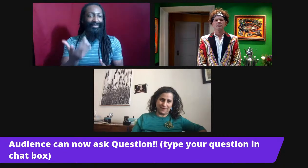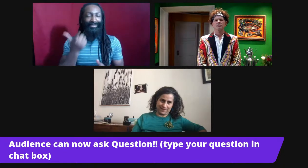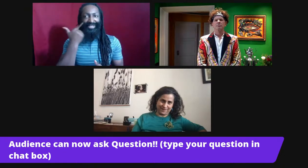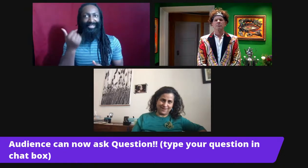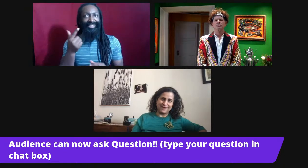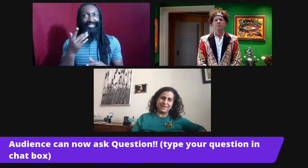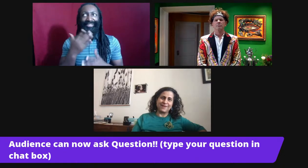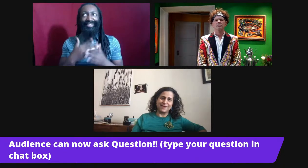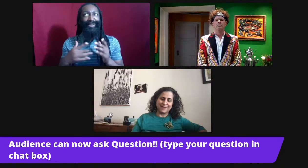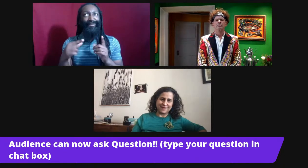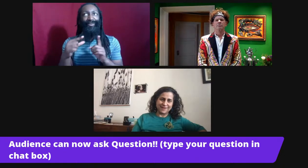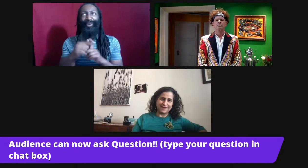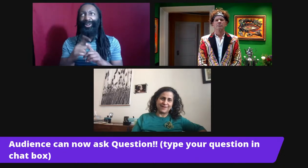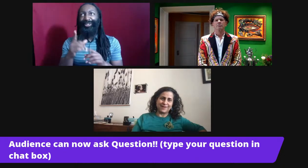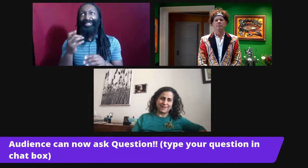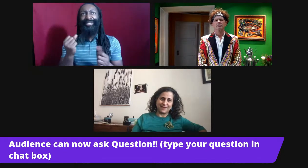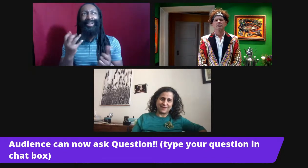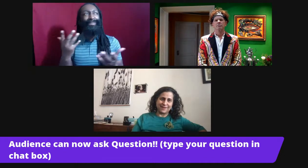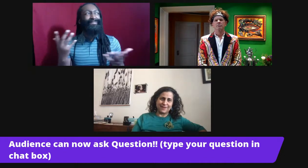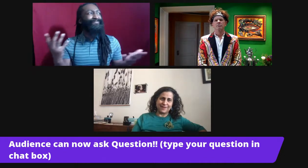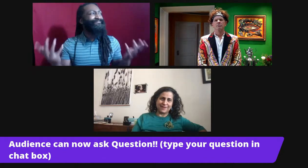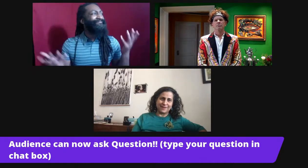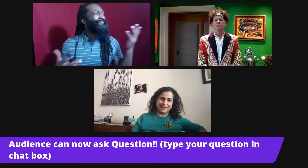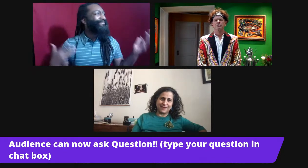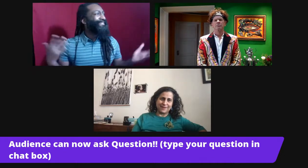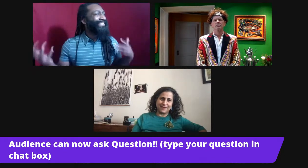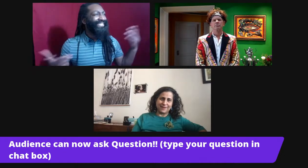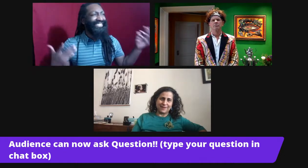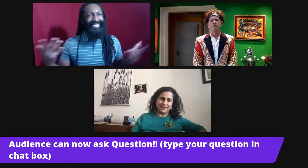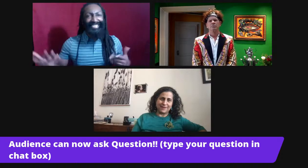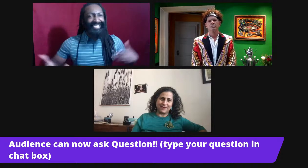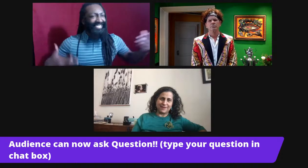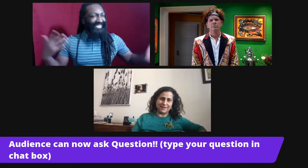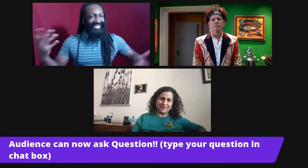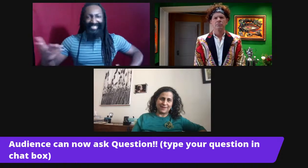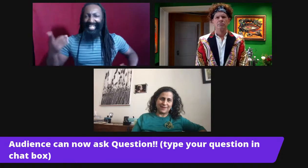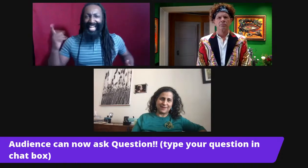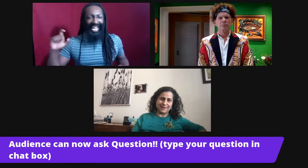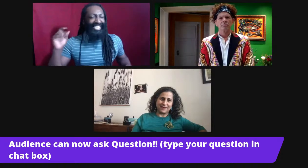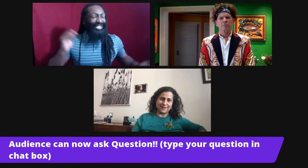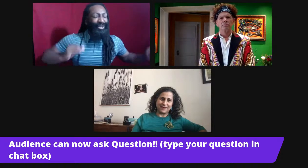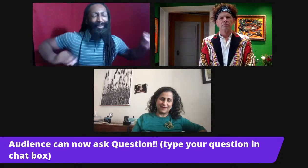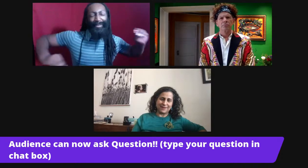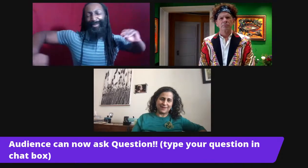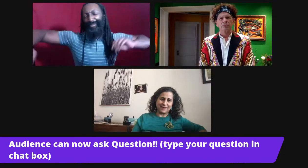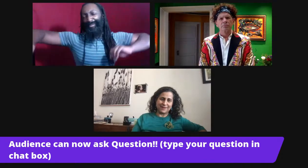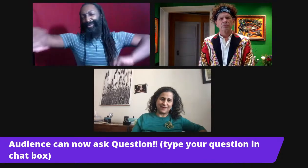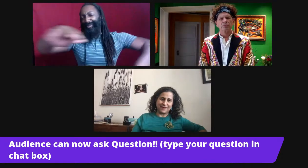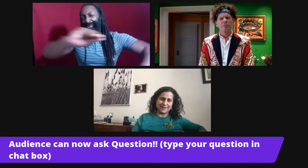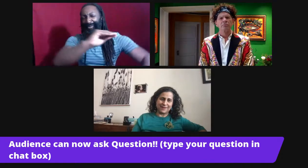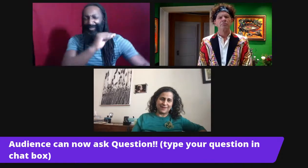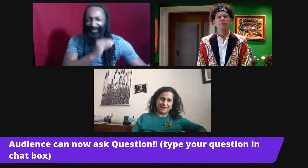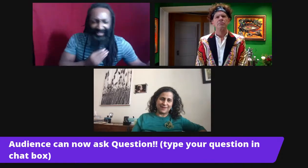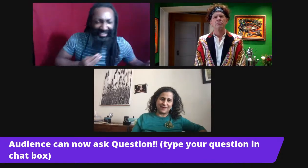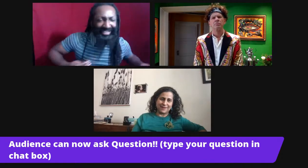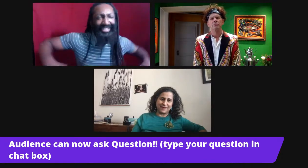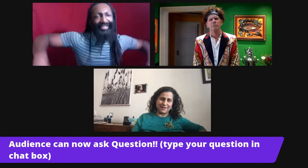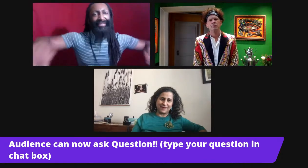You know, dancing is a way that I can fully express myself. you know, how do you put words